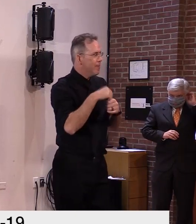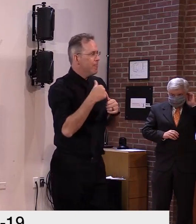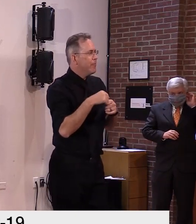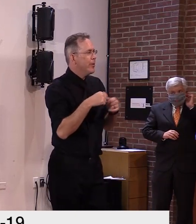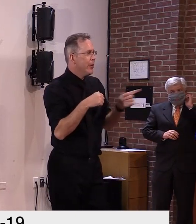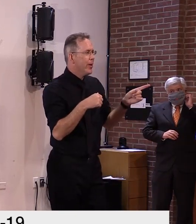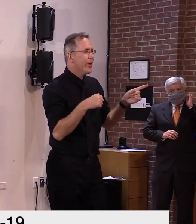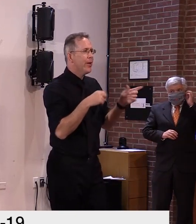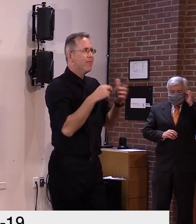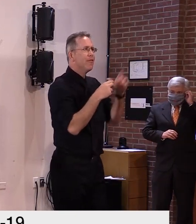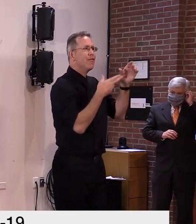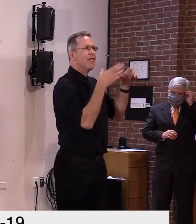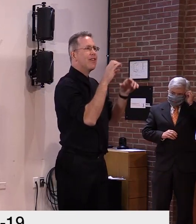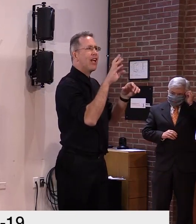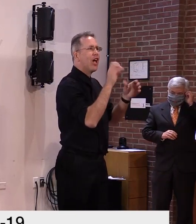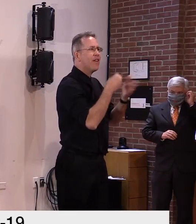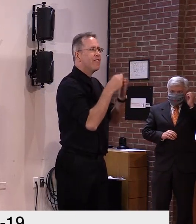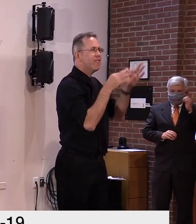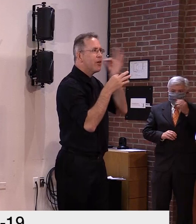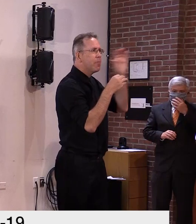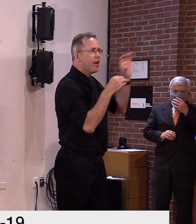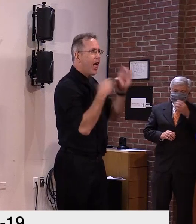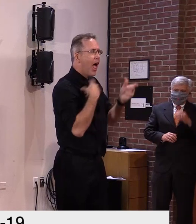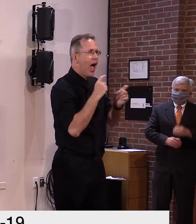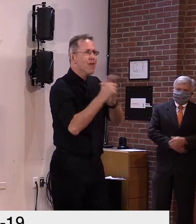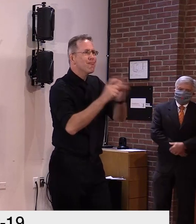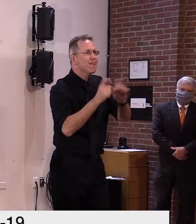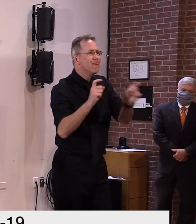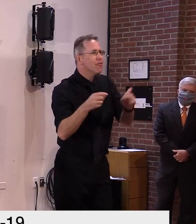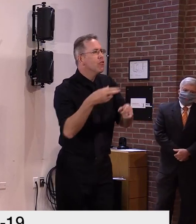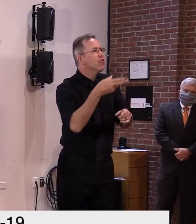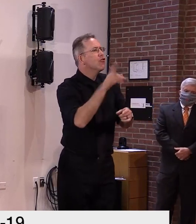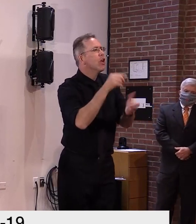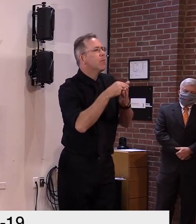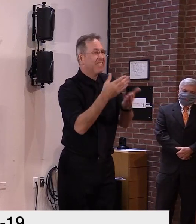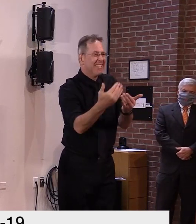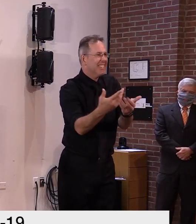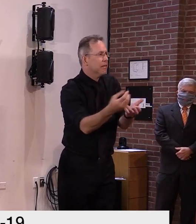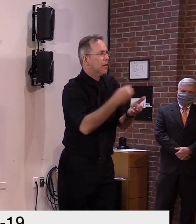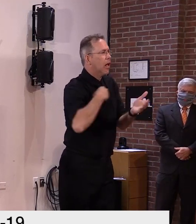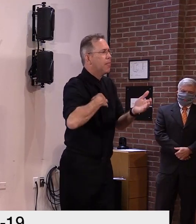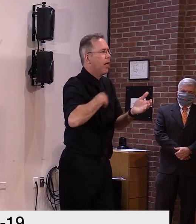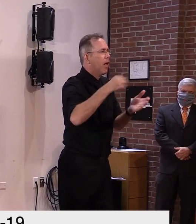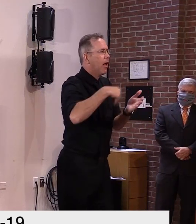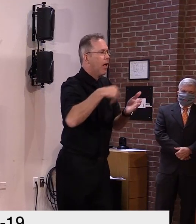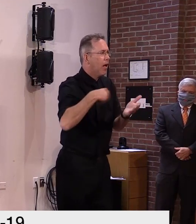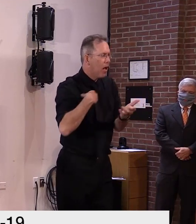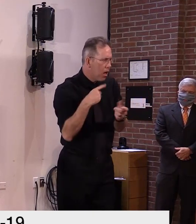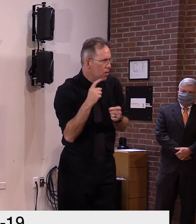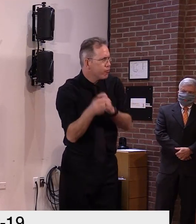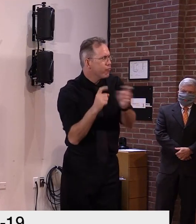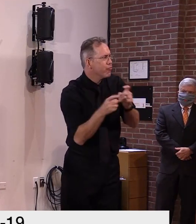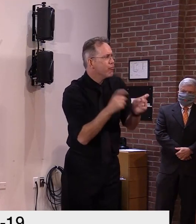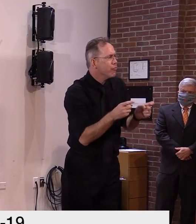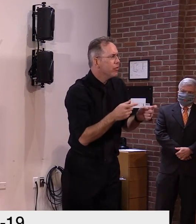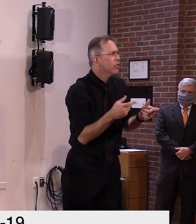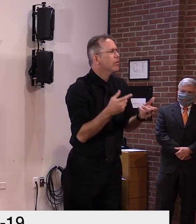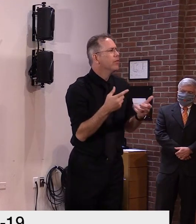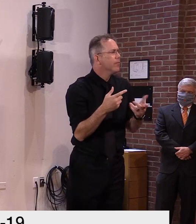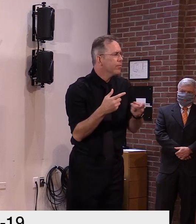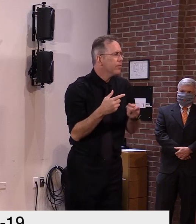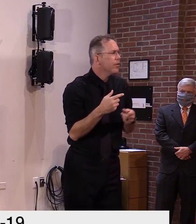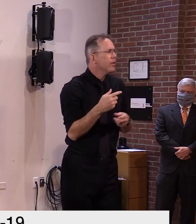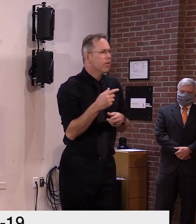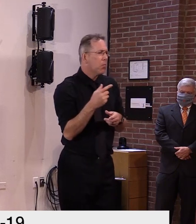aftermath. But I don't know if Commissioner Goldstein or Secretary Curley are on the line and might be able to answer that more directly